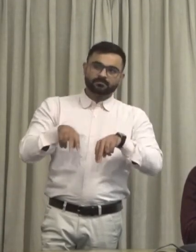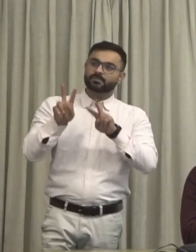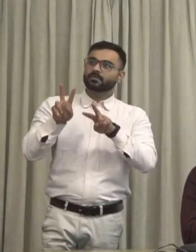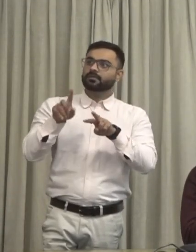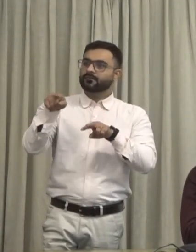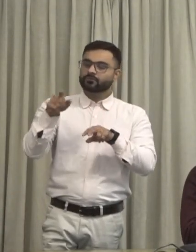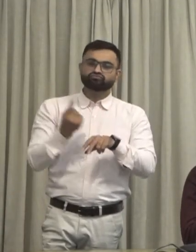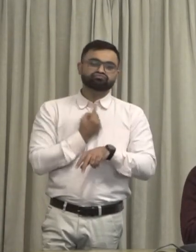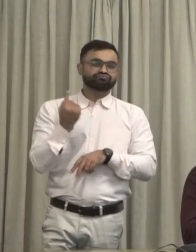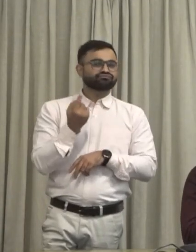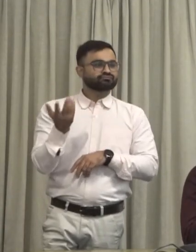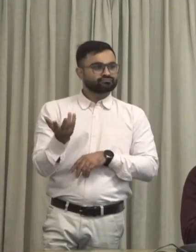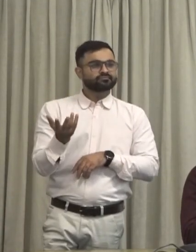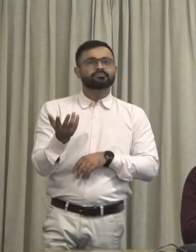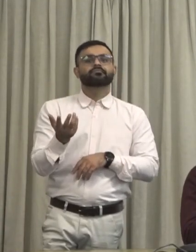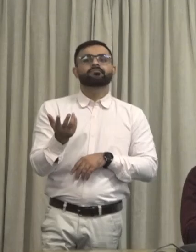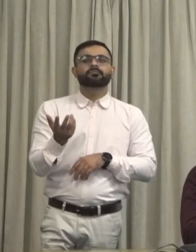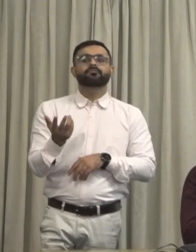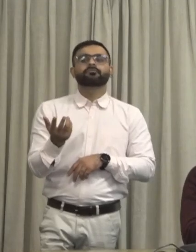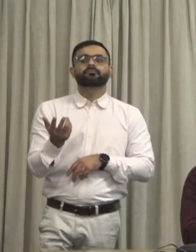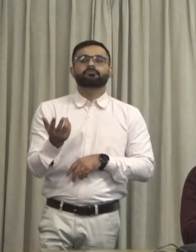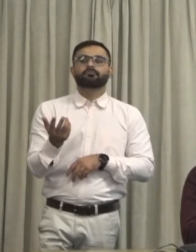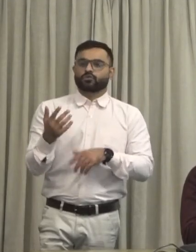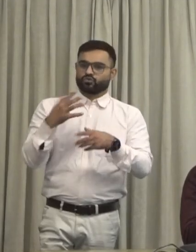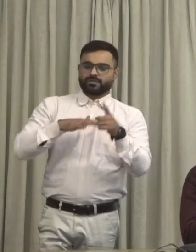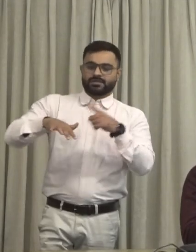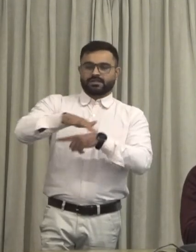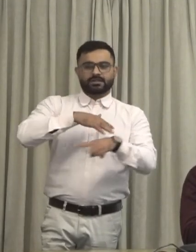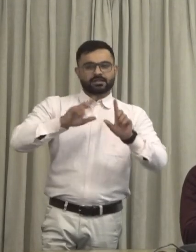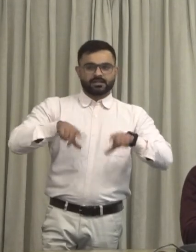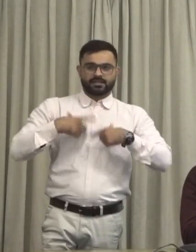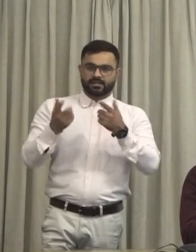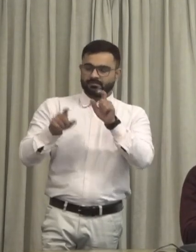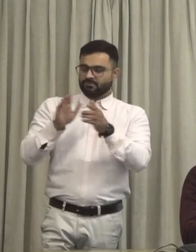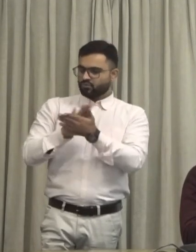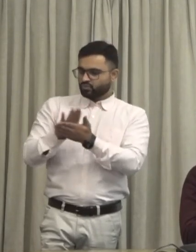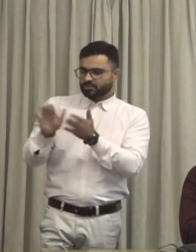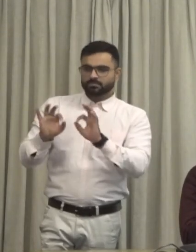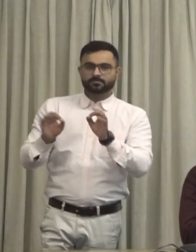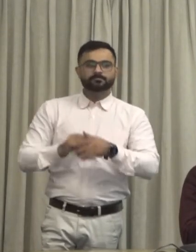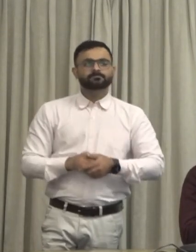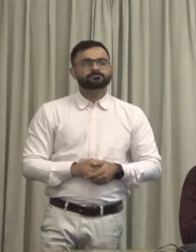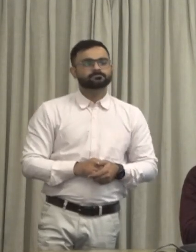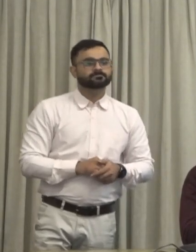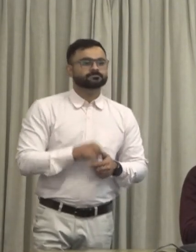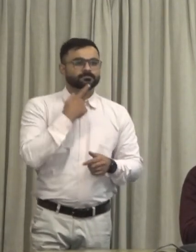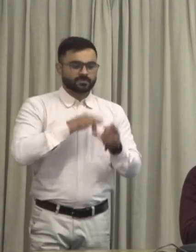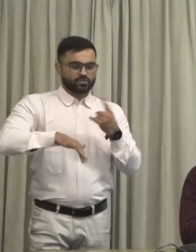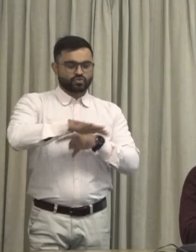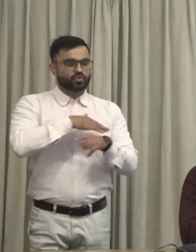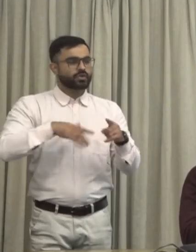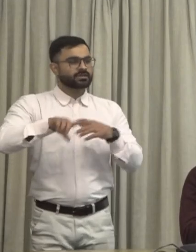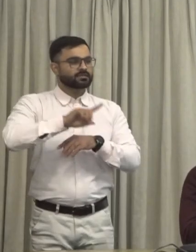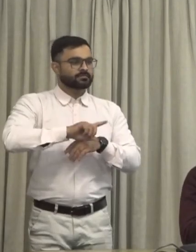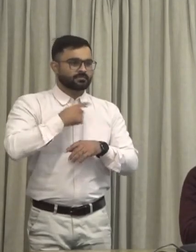You are lying there alone, and there are probably rats around you. Nobody would clean you. So that's the social part of the